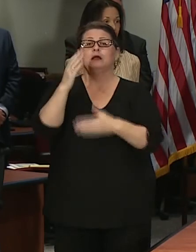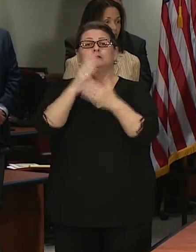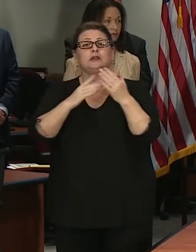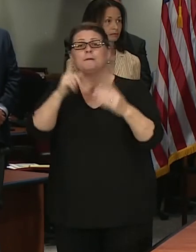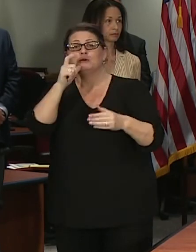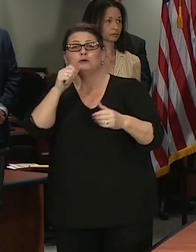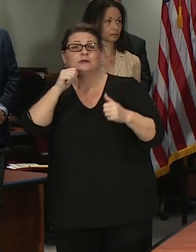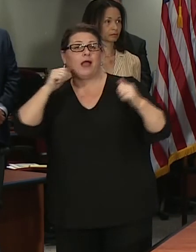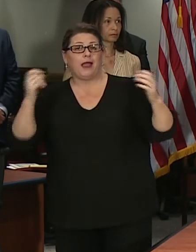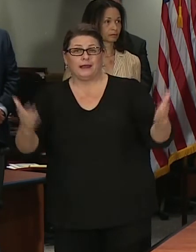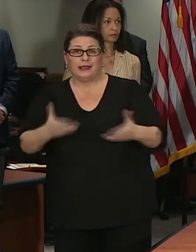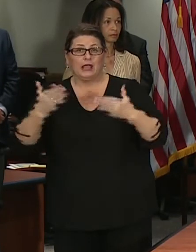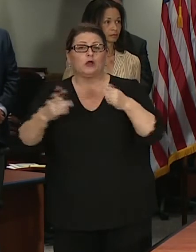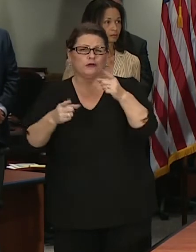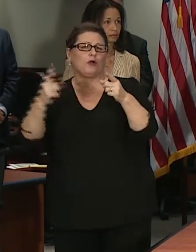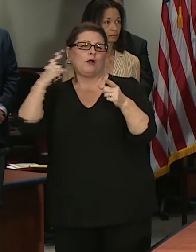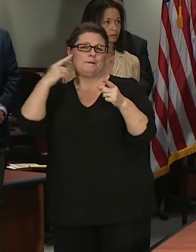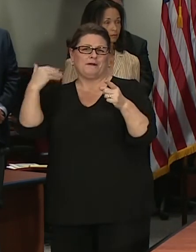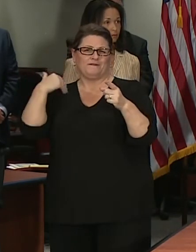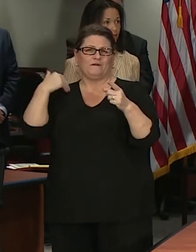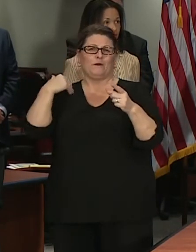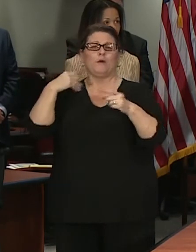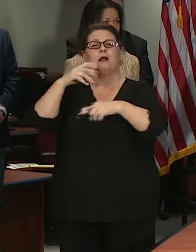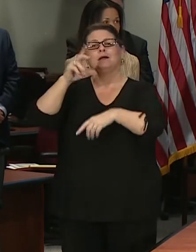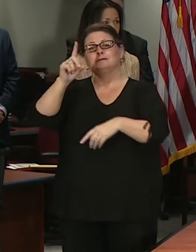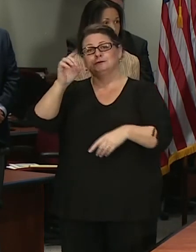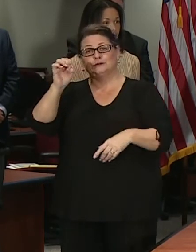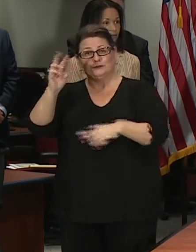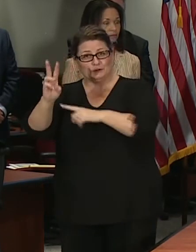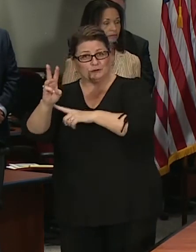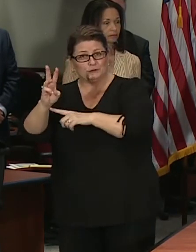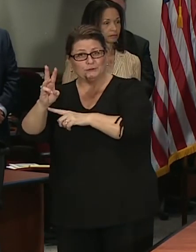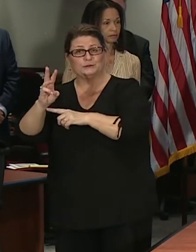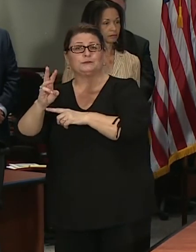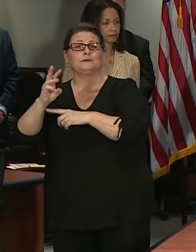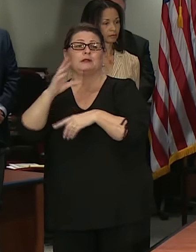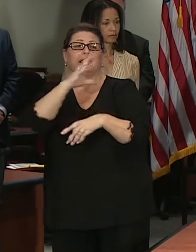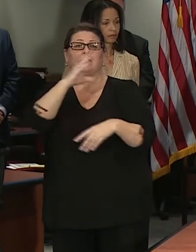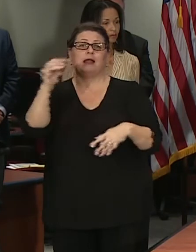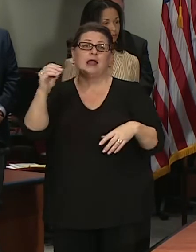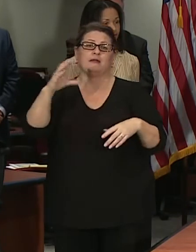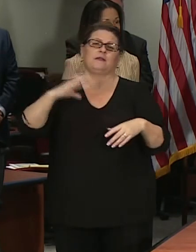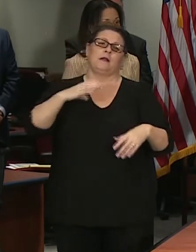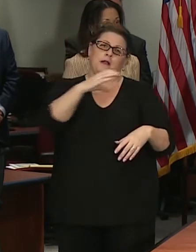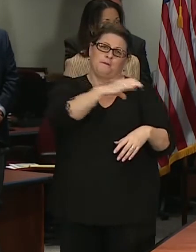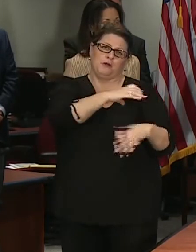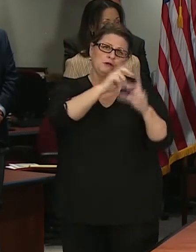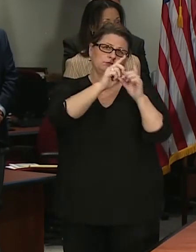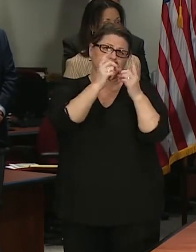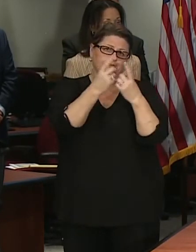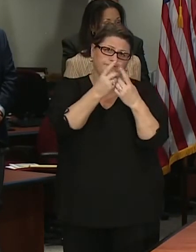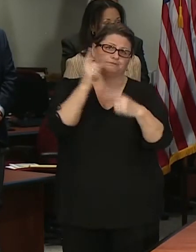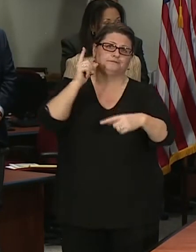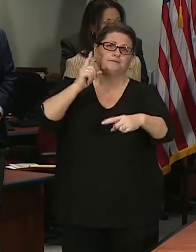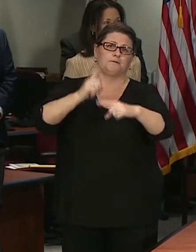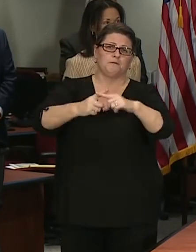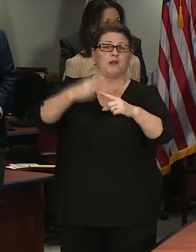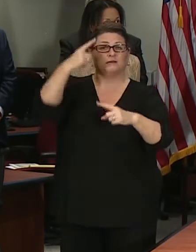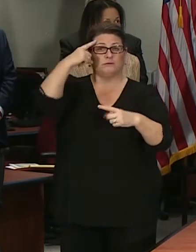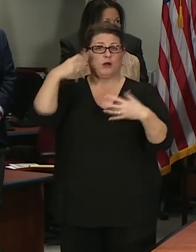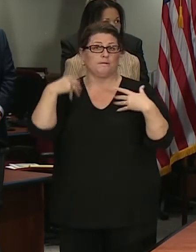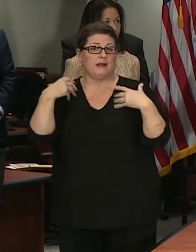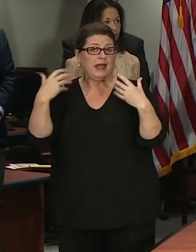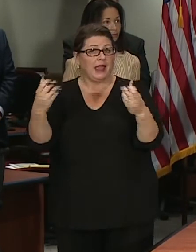some you've heard from before, and that's the Department of Employment and Workforce, as well as the Commerce Department, as well as the Department of Mental